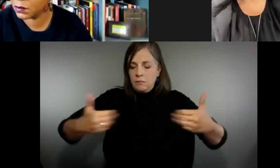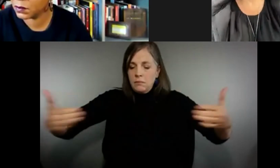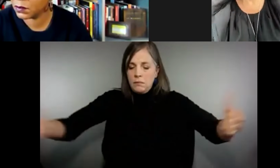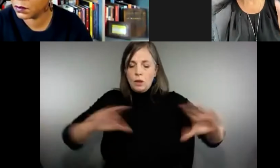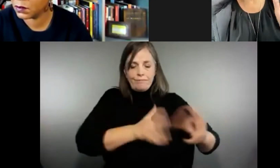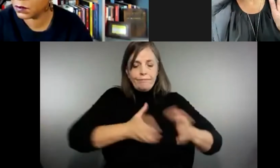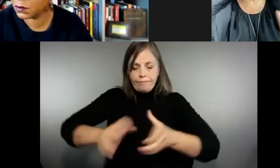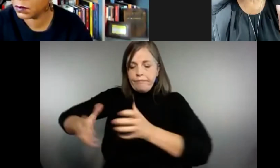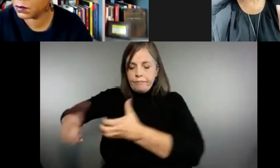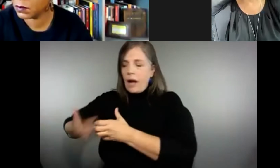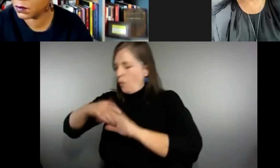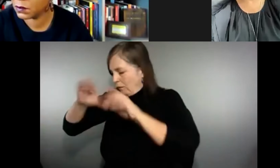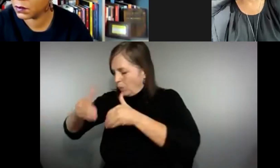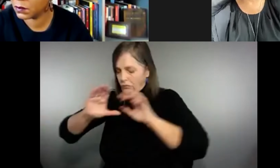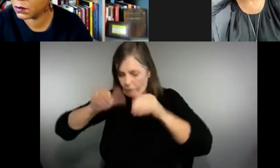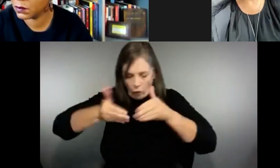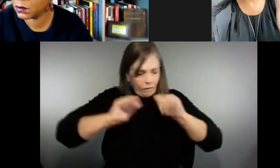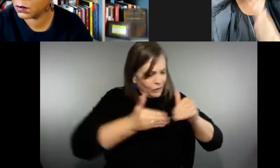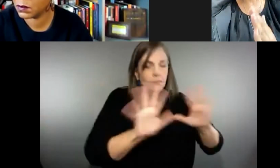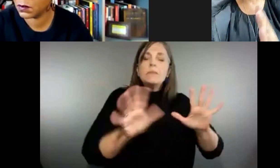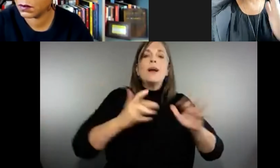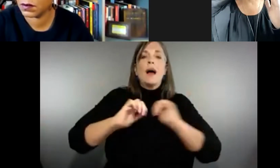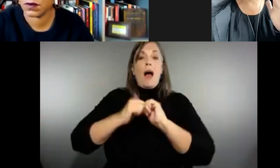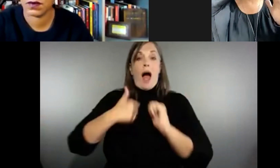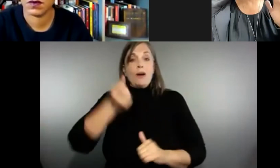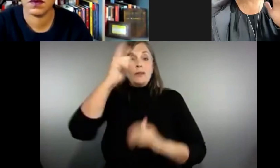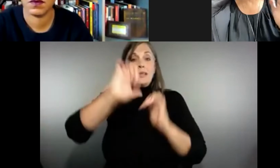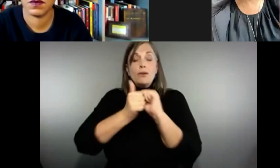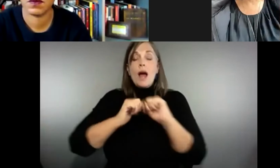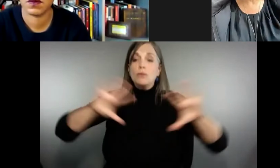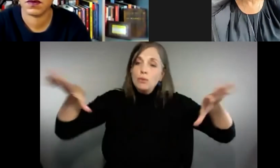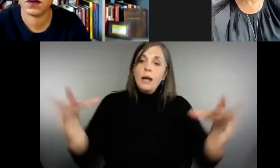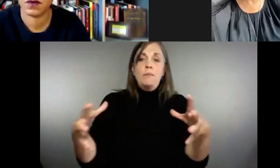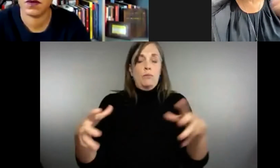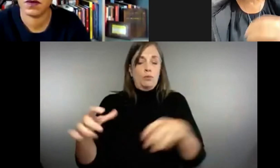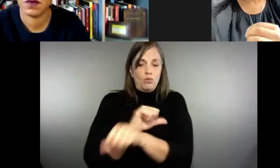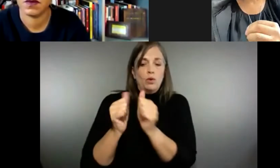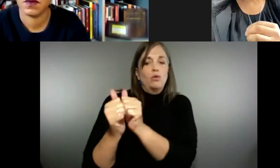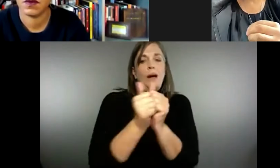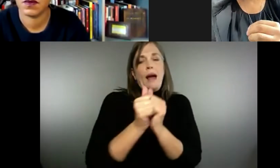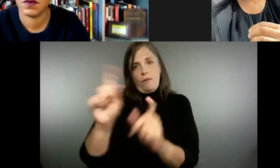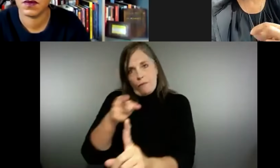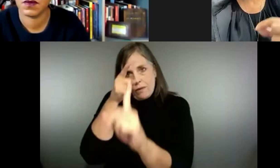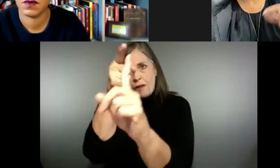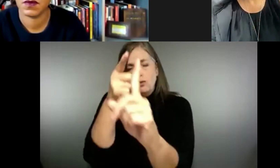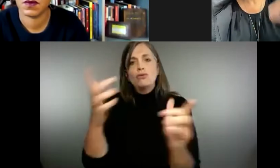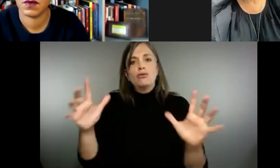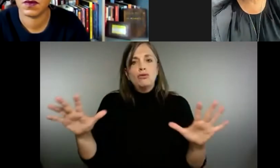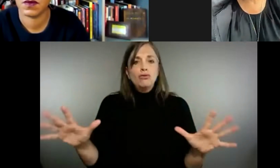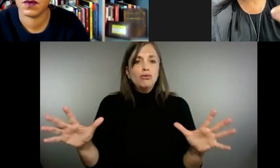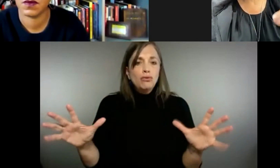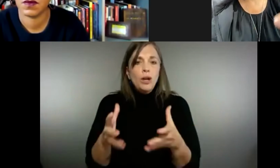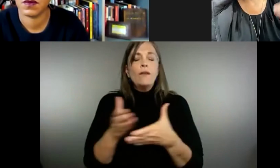one thing um understanding how to get people to work together towards a shared vision um and integrate services um